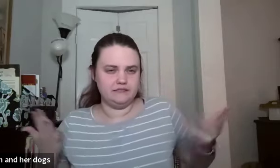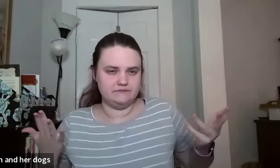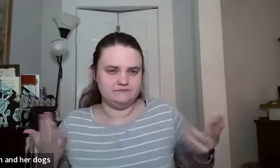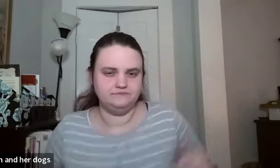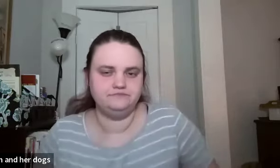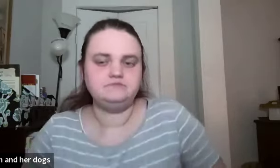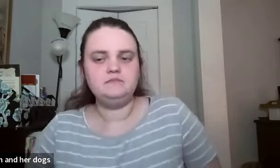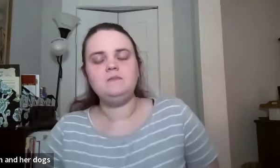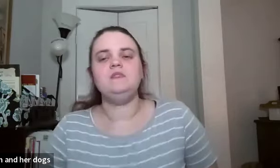what?